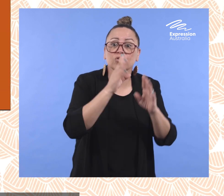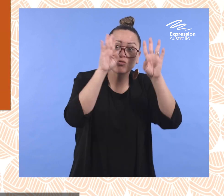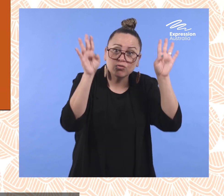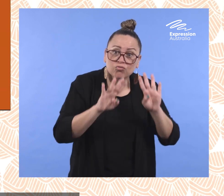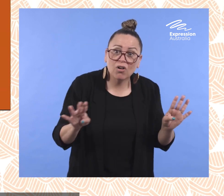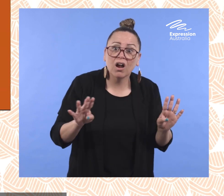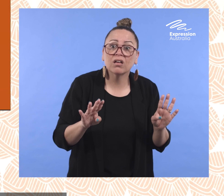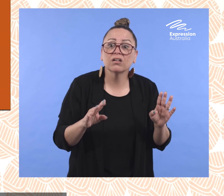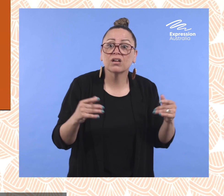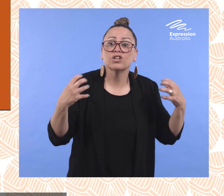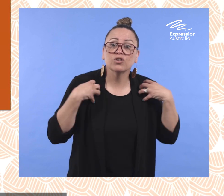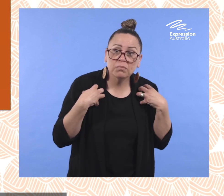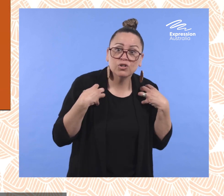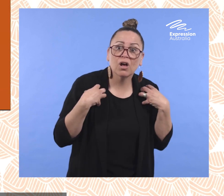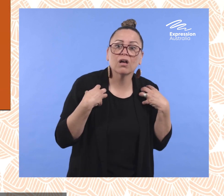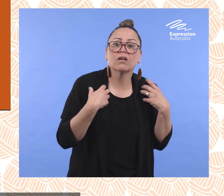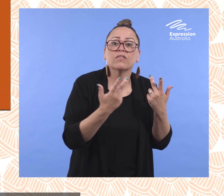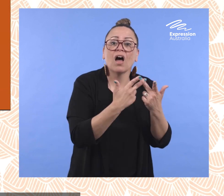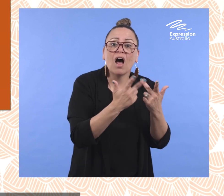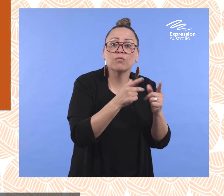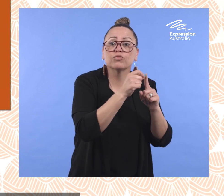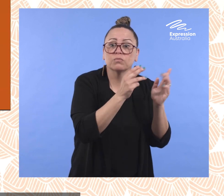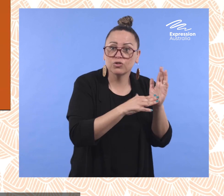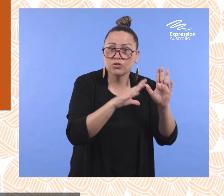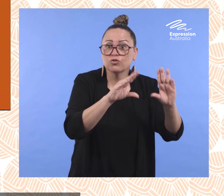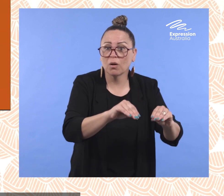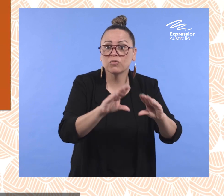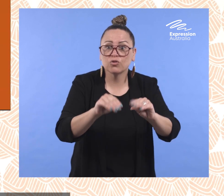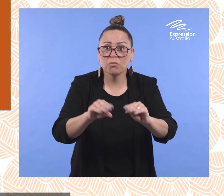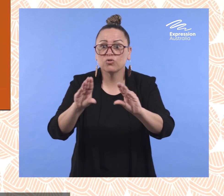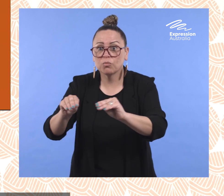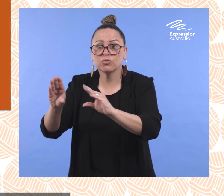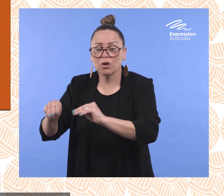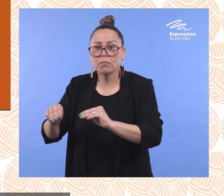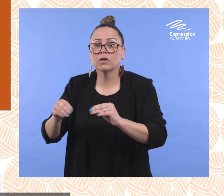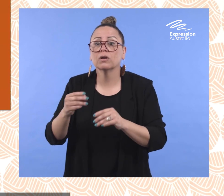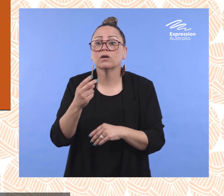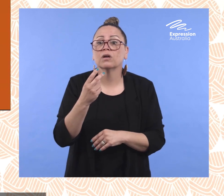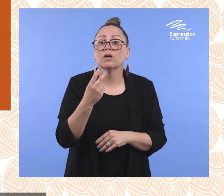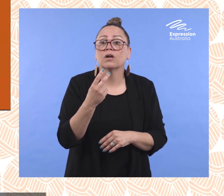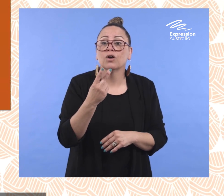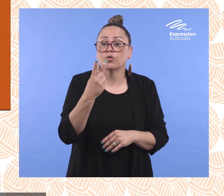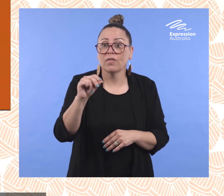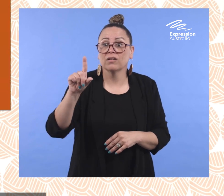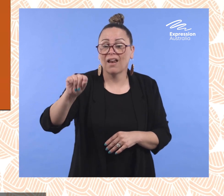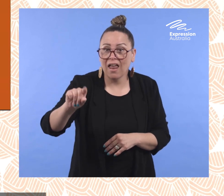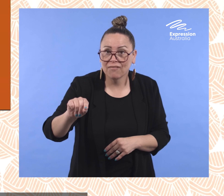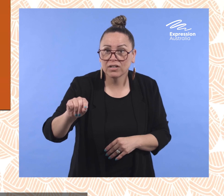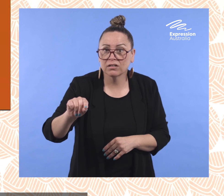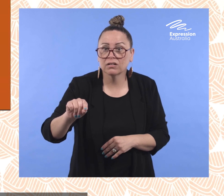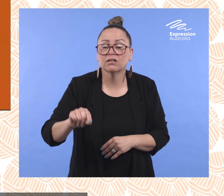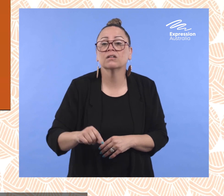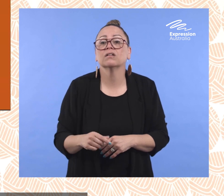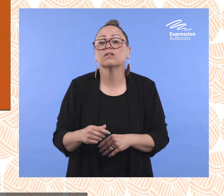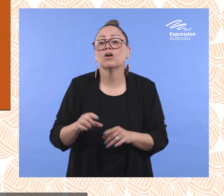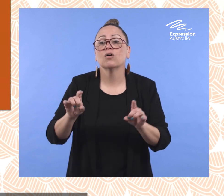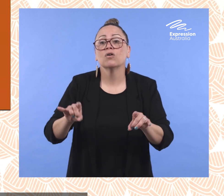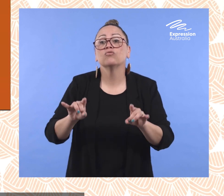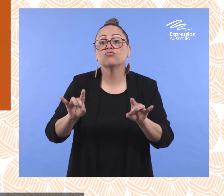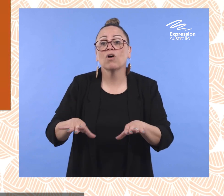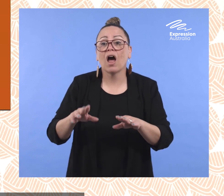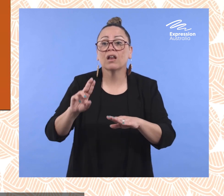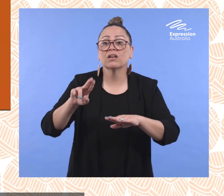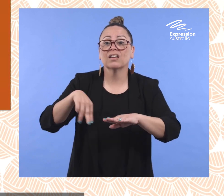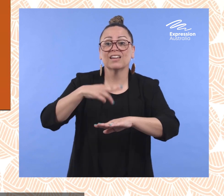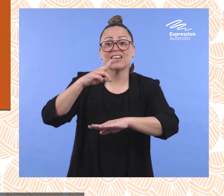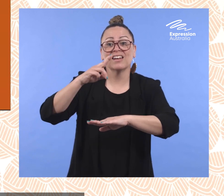the Aboriginal and Torres Strait Islander Commission until John Howard got rid of that. And then there was nothing. And then in 2011, the National Congress of Australia's